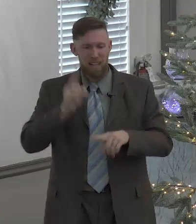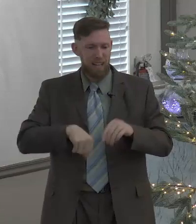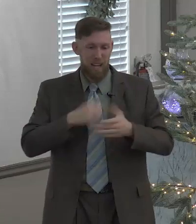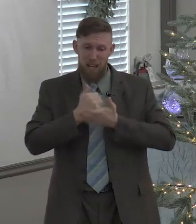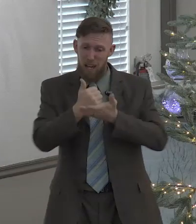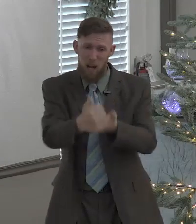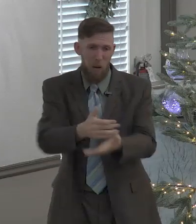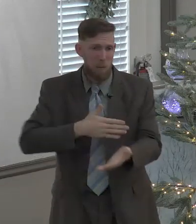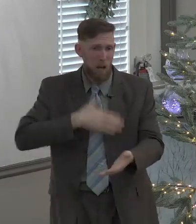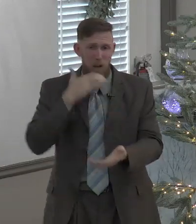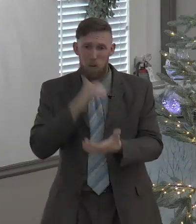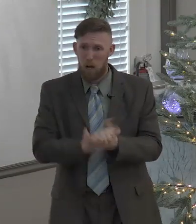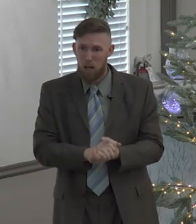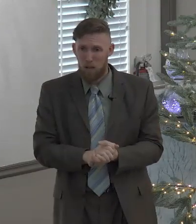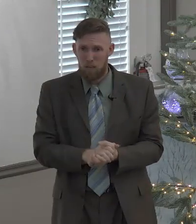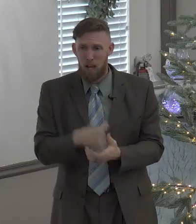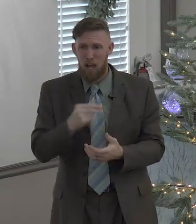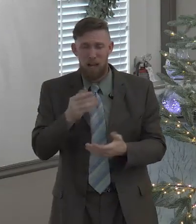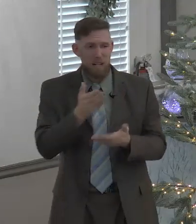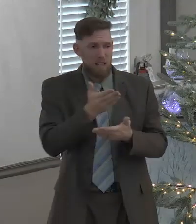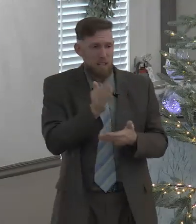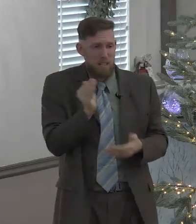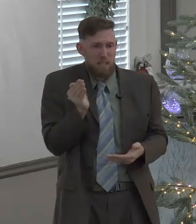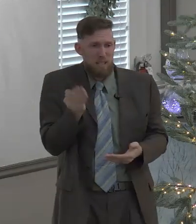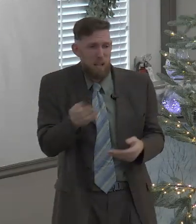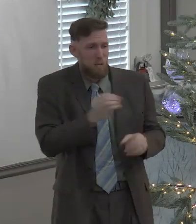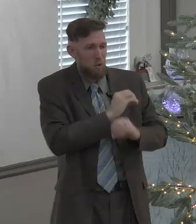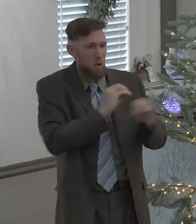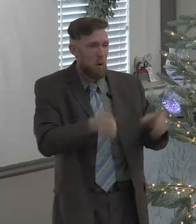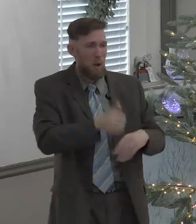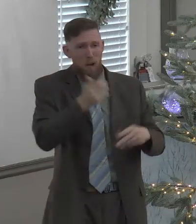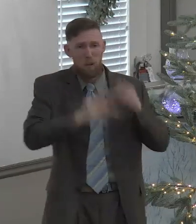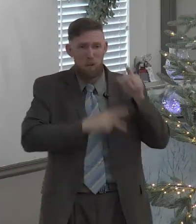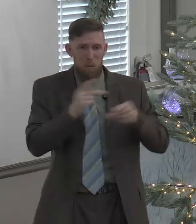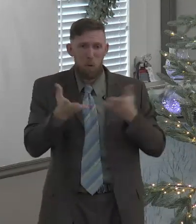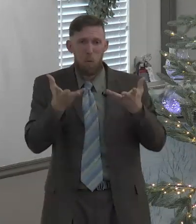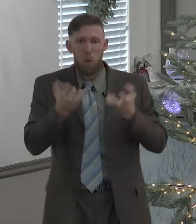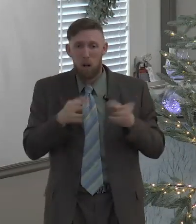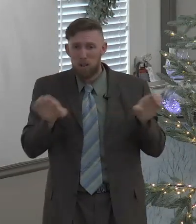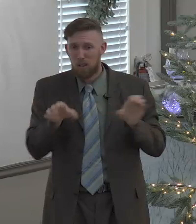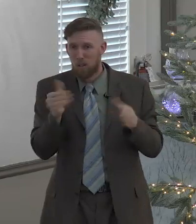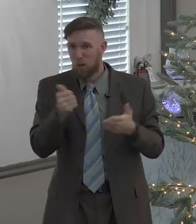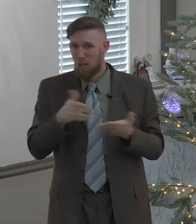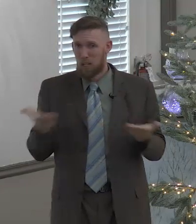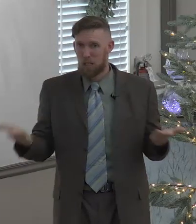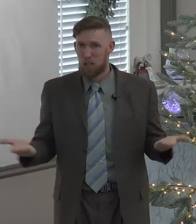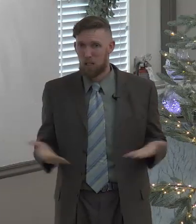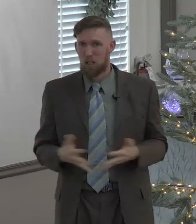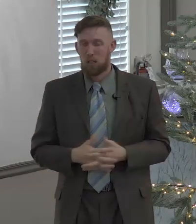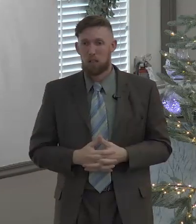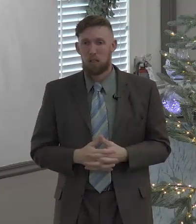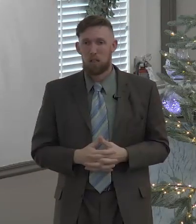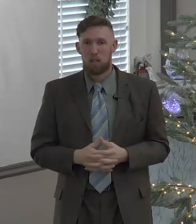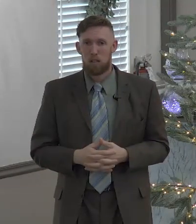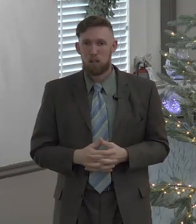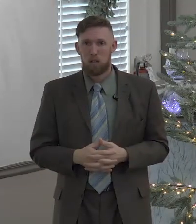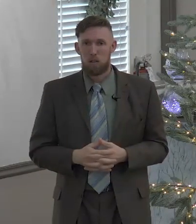so absolutely helpless and can't do anything for my wife, and it seems like nobody